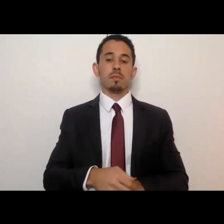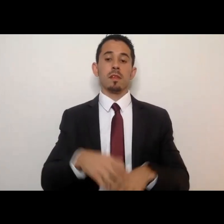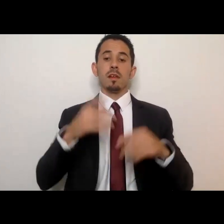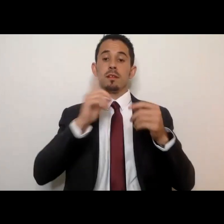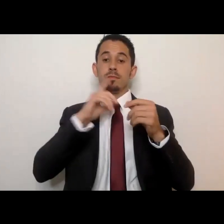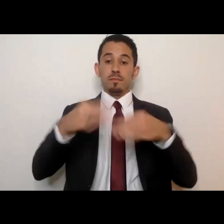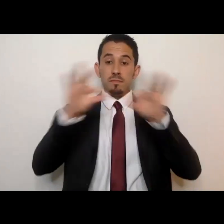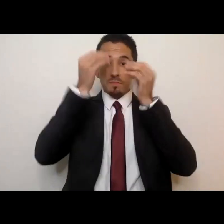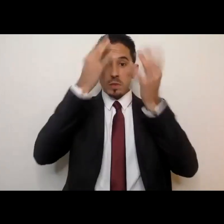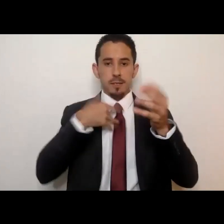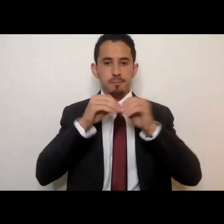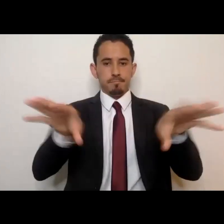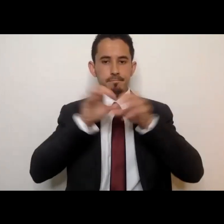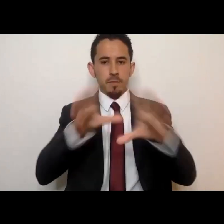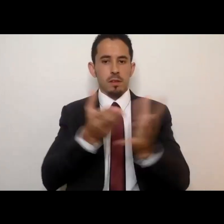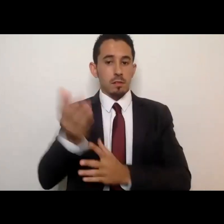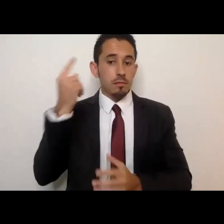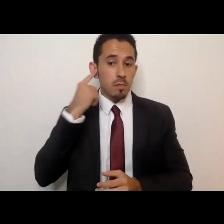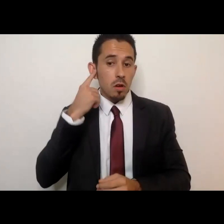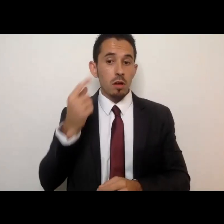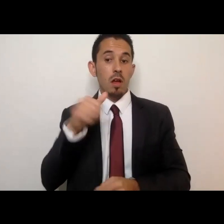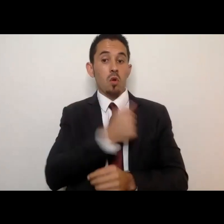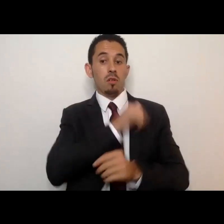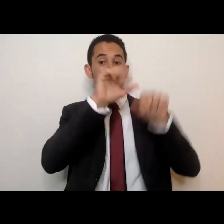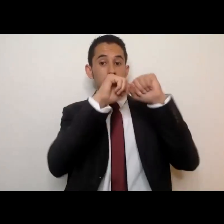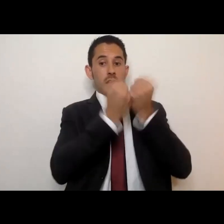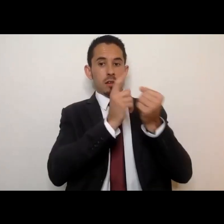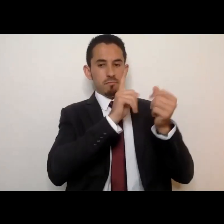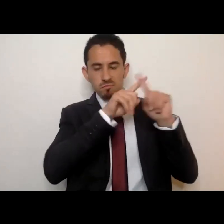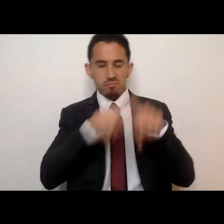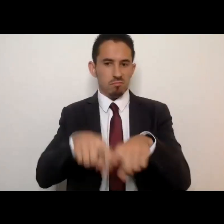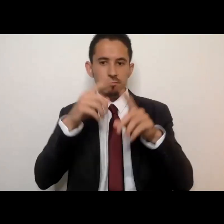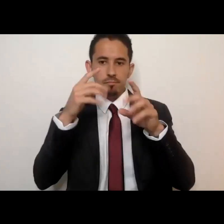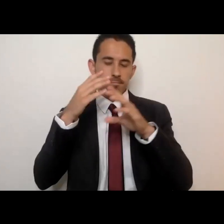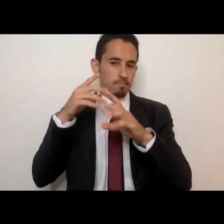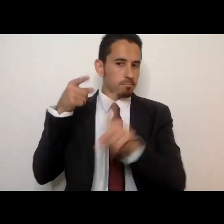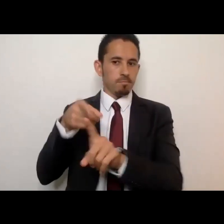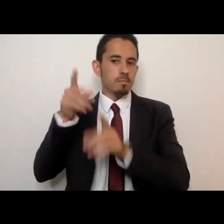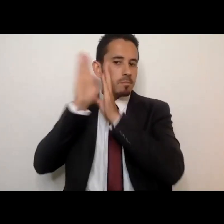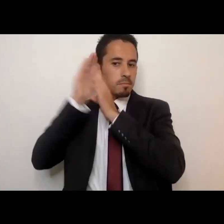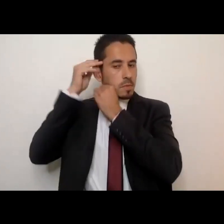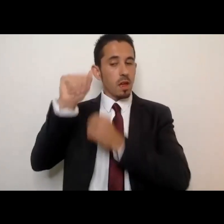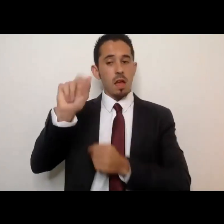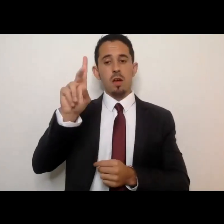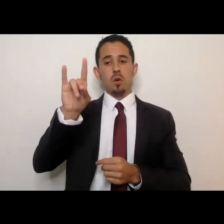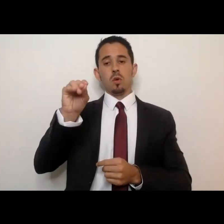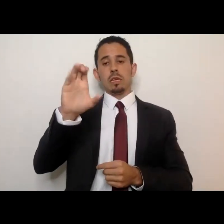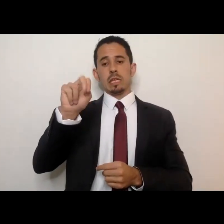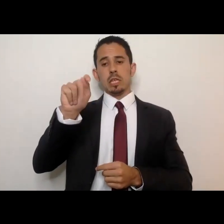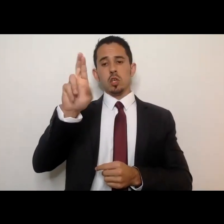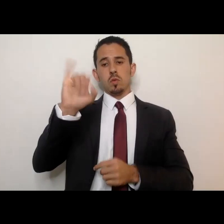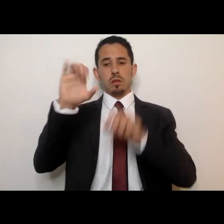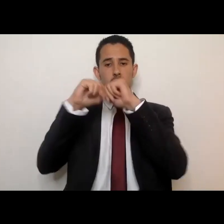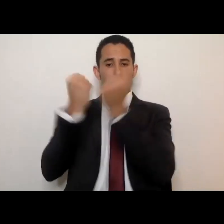that information is provided through hearing, therefore they don't have that. The society historically has